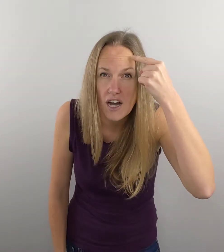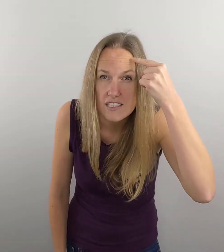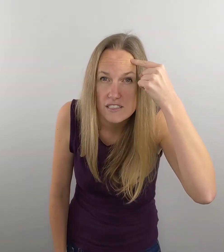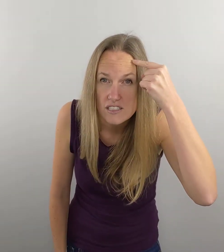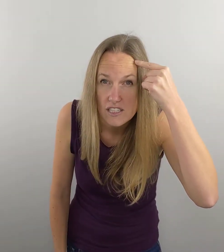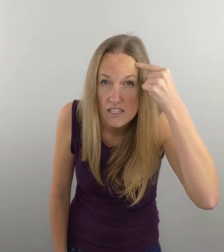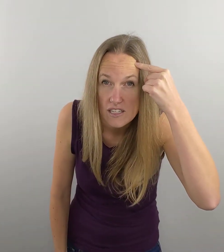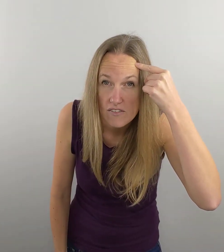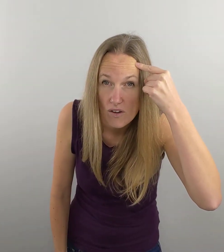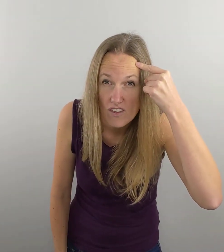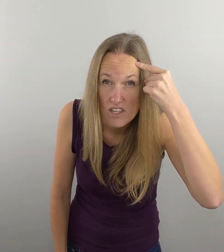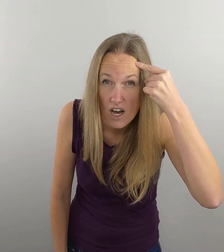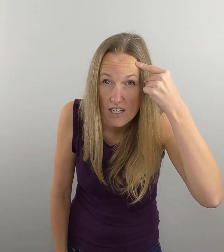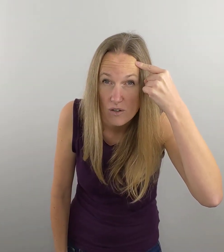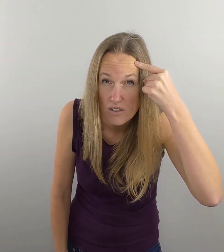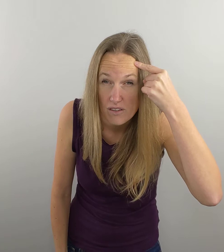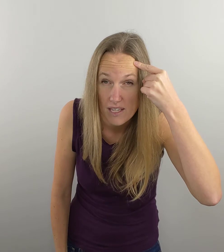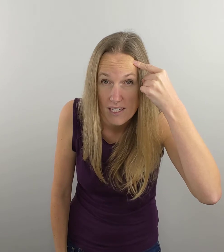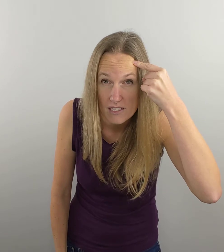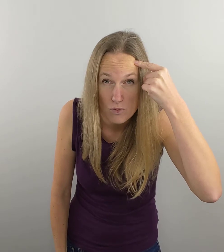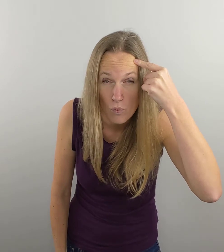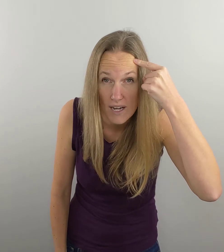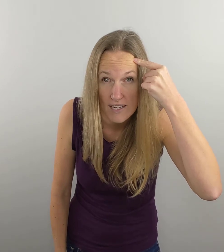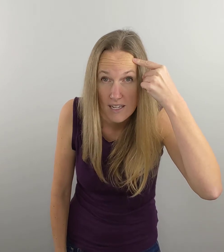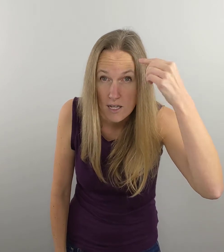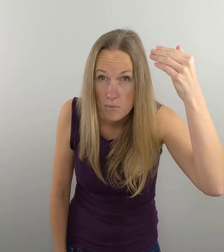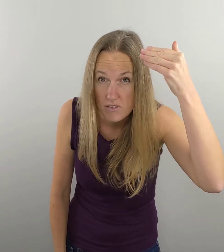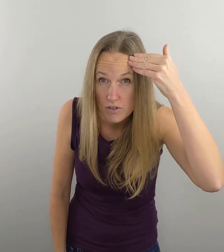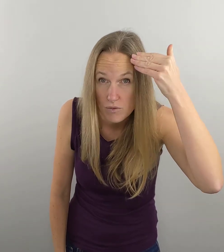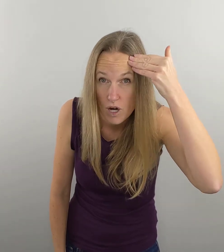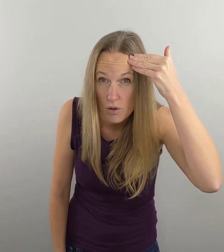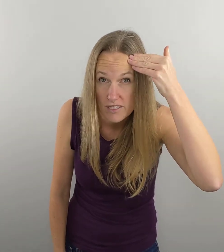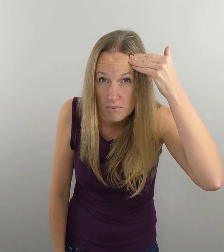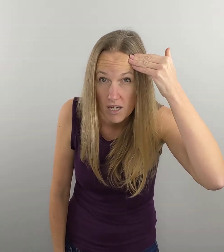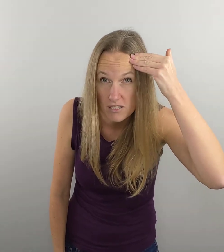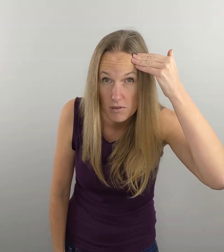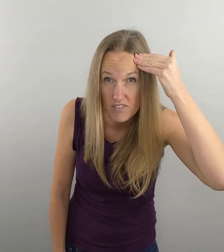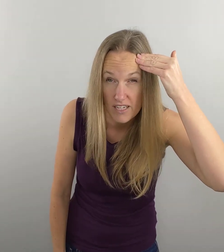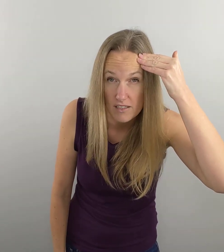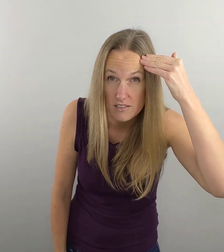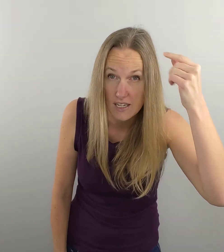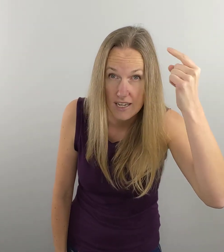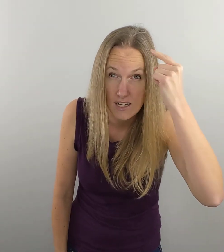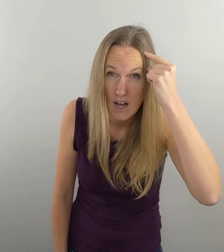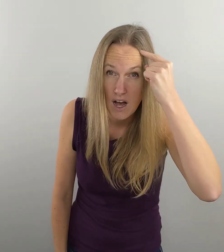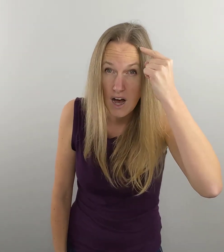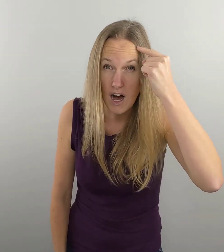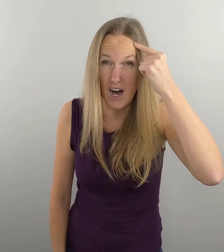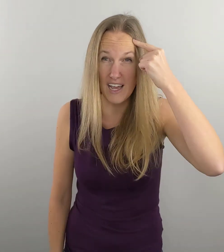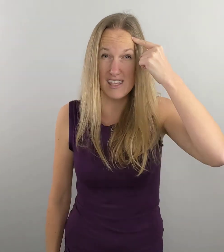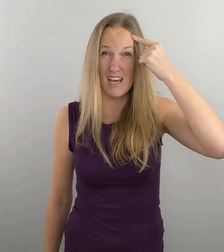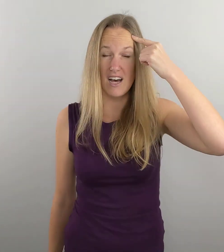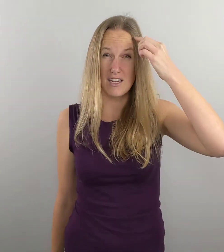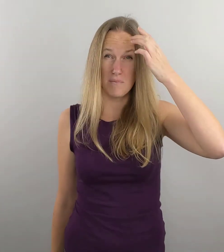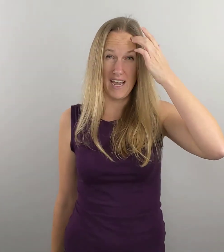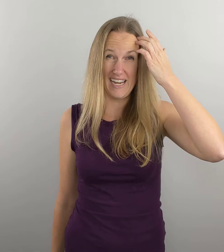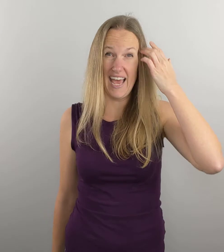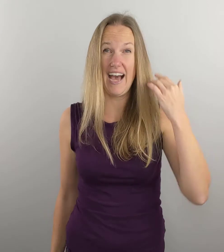thought, if you have a thought or you think it's 1, but if you know it's multiple fingers, okay? I thought by